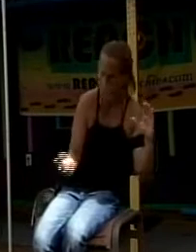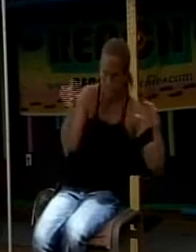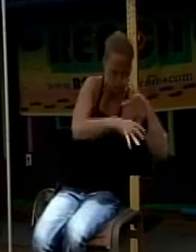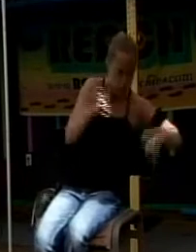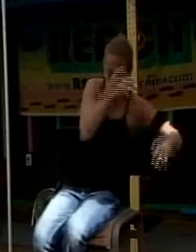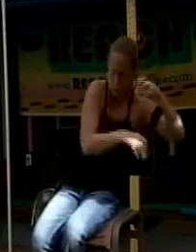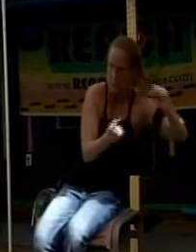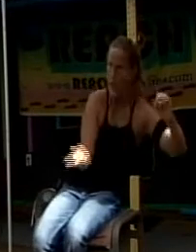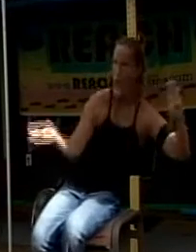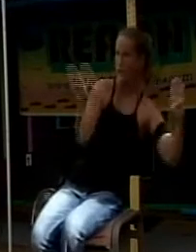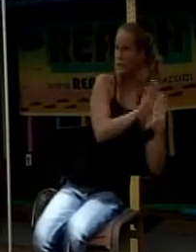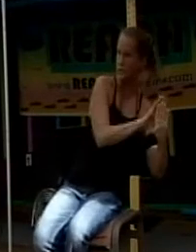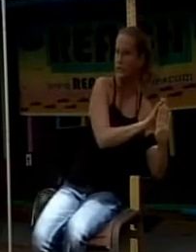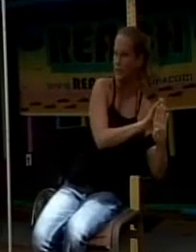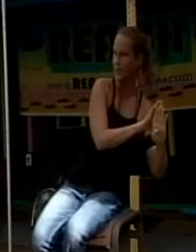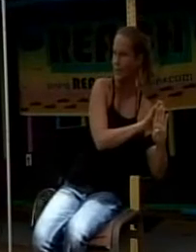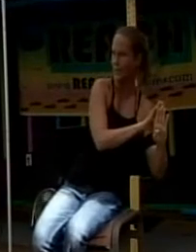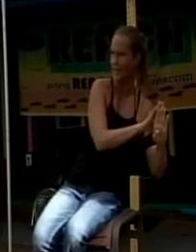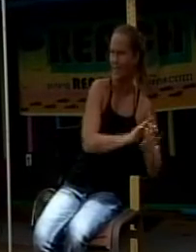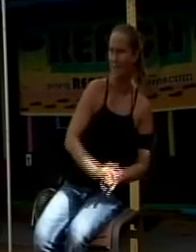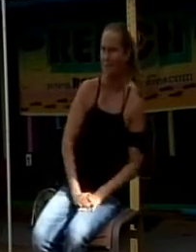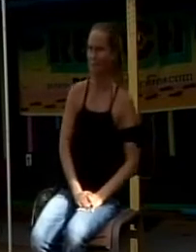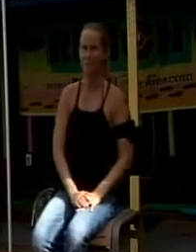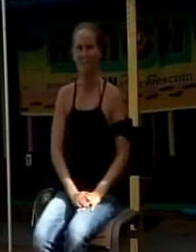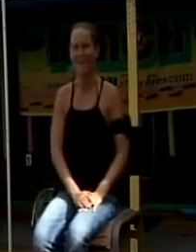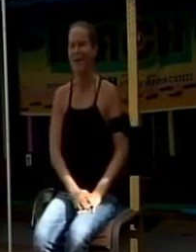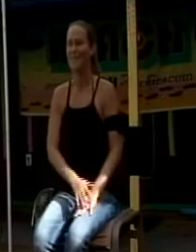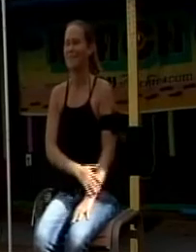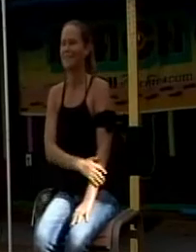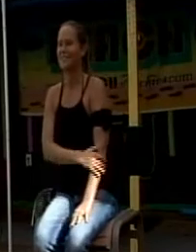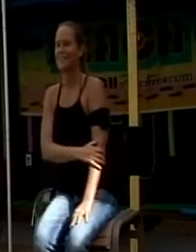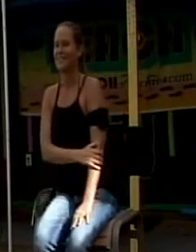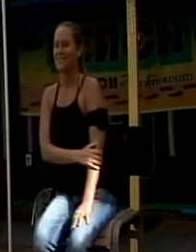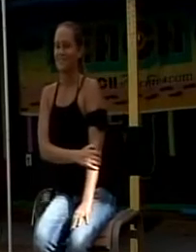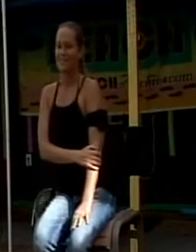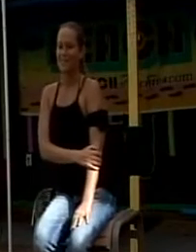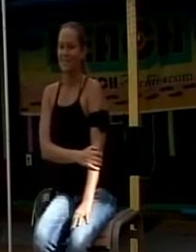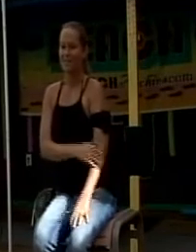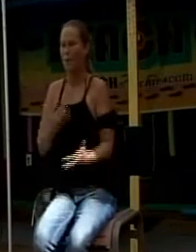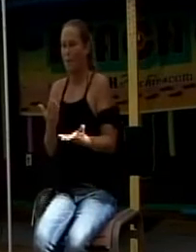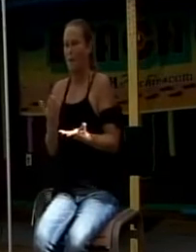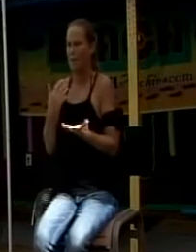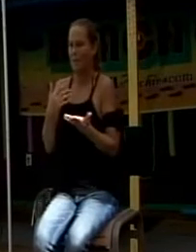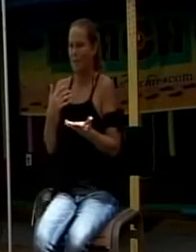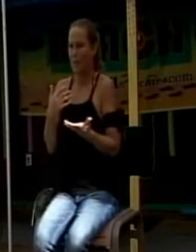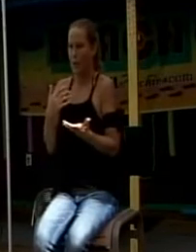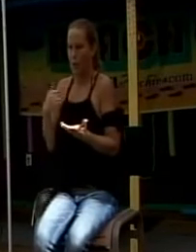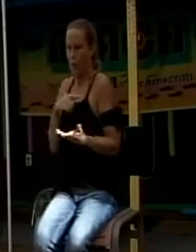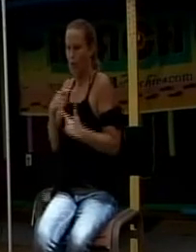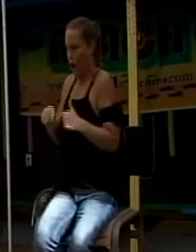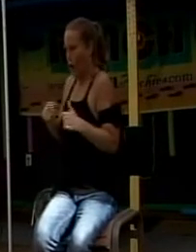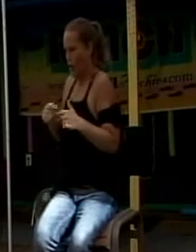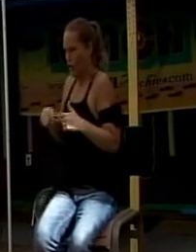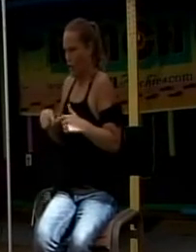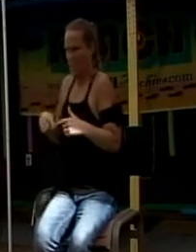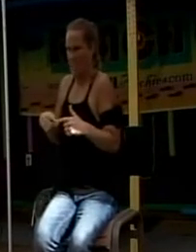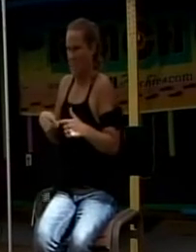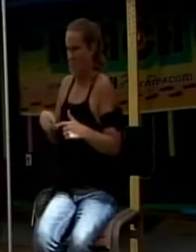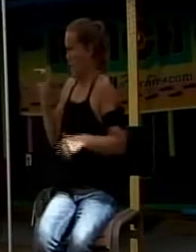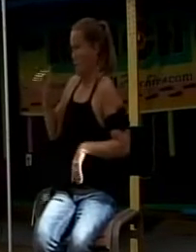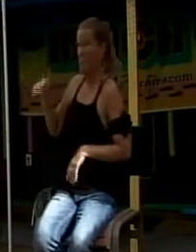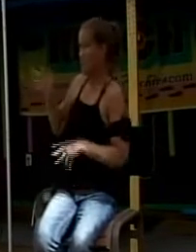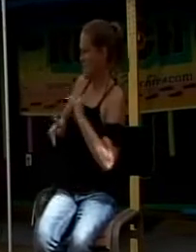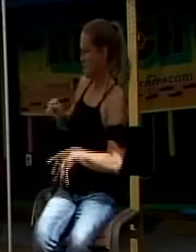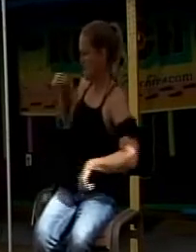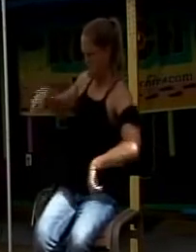We're good at that, aren't we? And then when we're in argument, but you, and we bring them out. That's not what God does. That's not God's way.